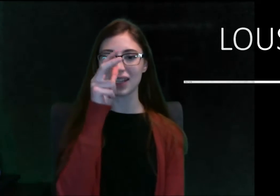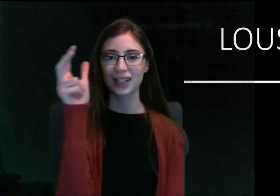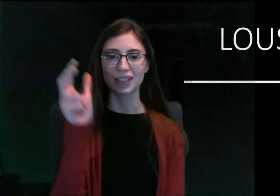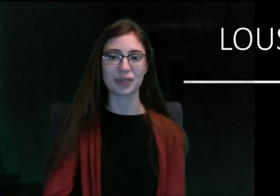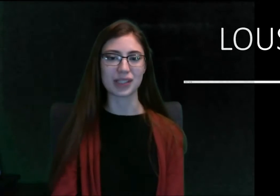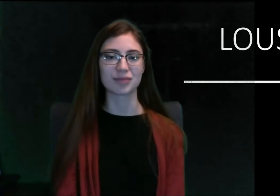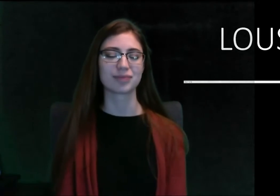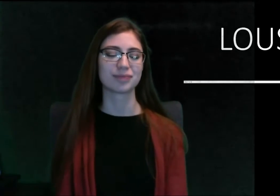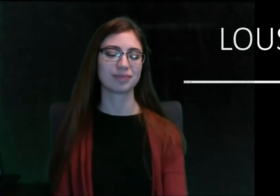Lousy.